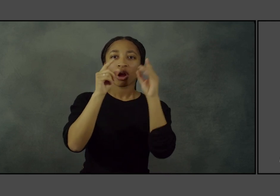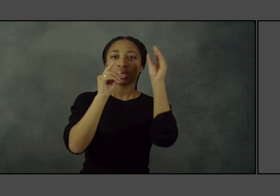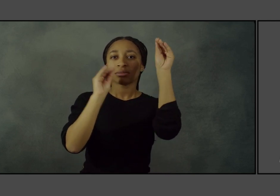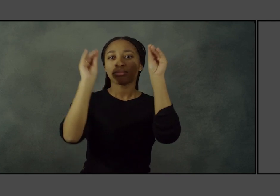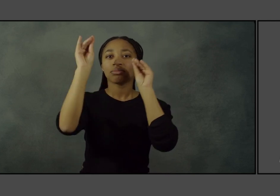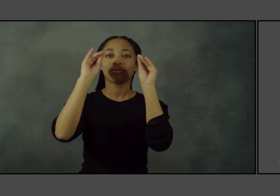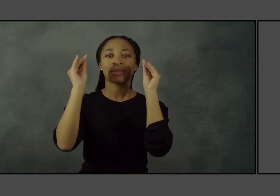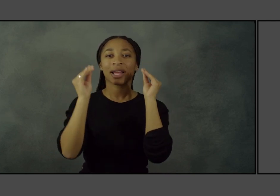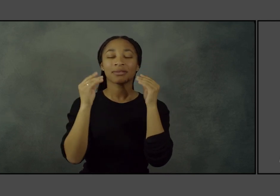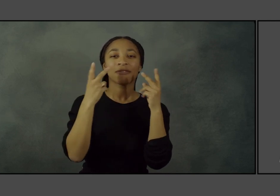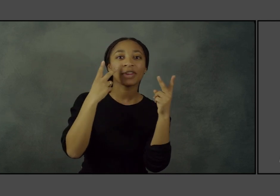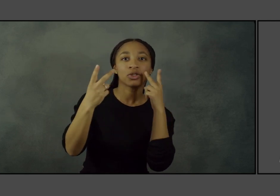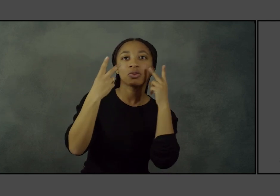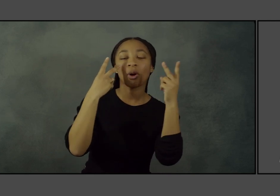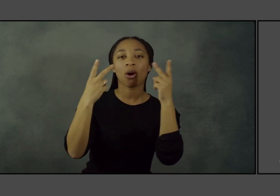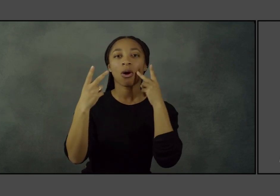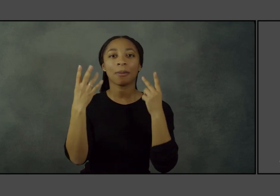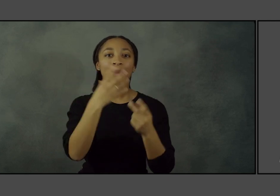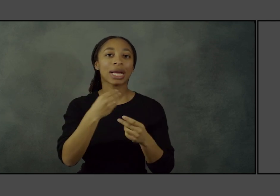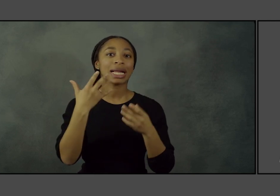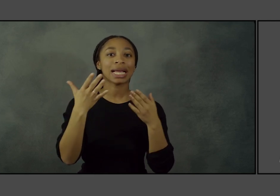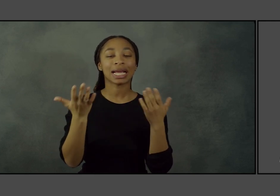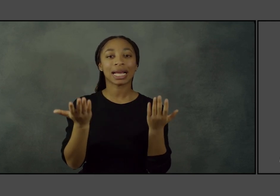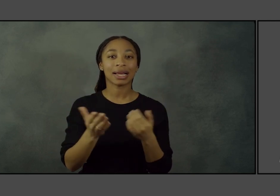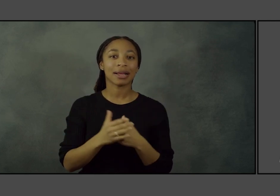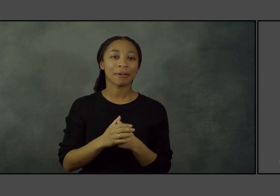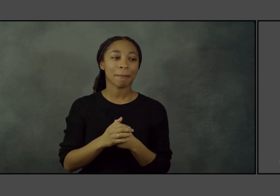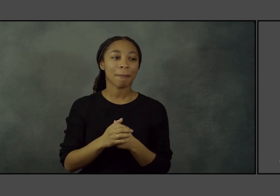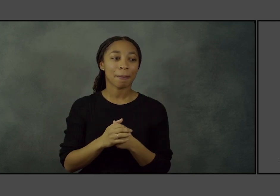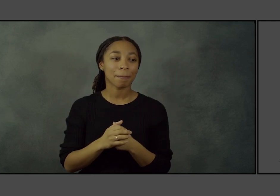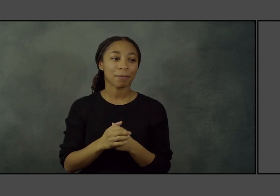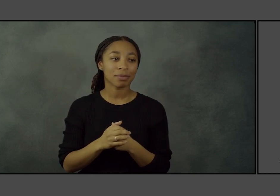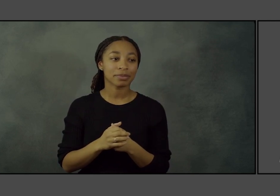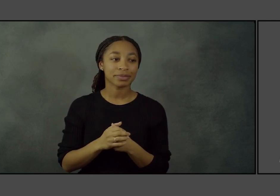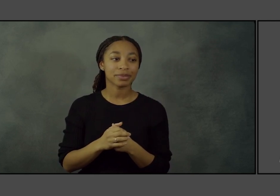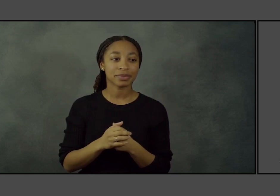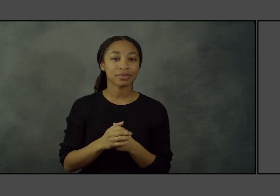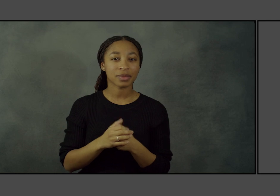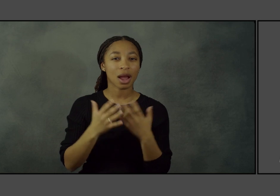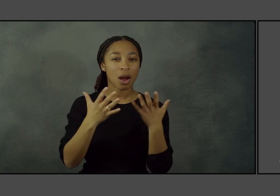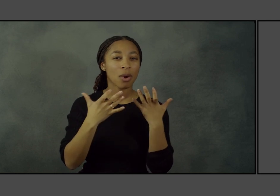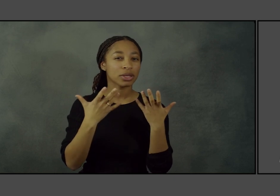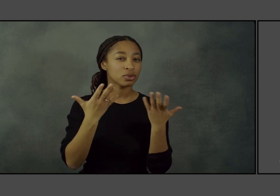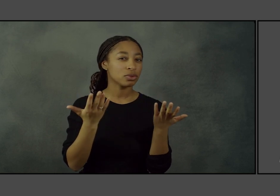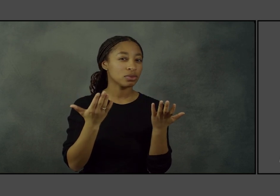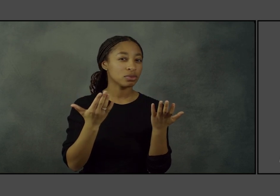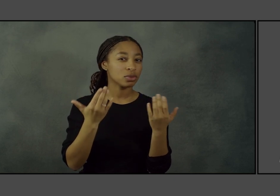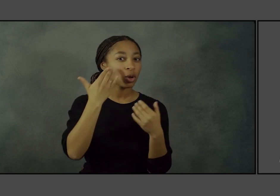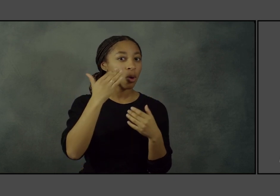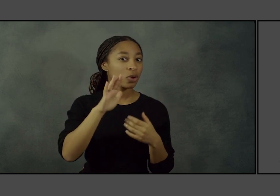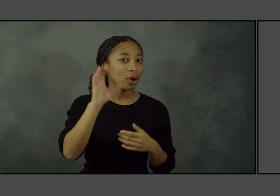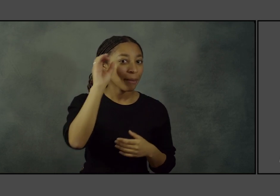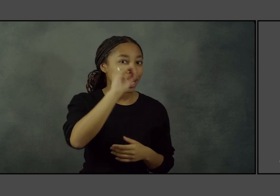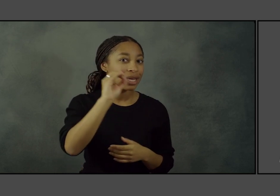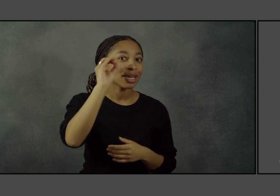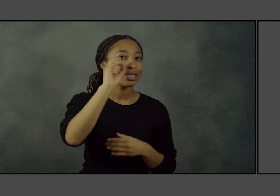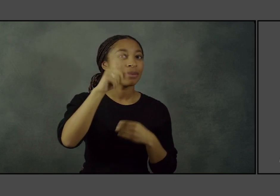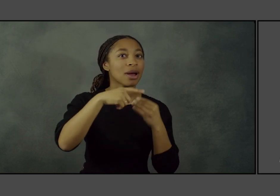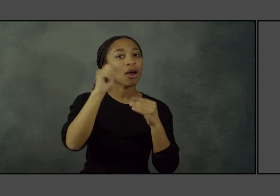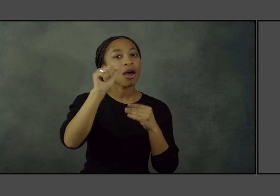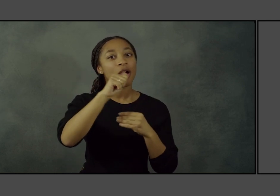to hear some thoughts from all of you about other art forms talking to jazz.